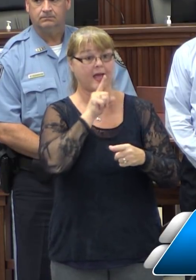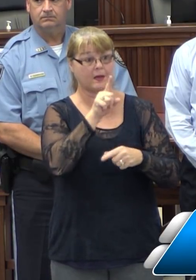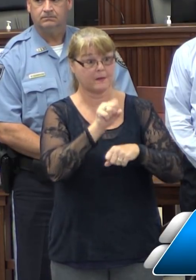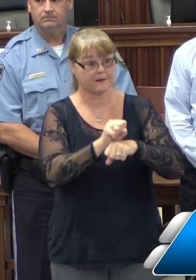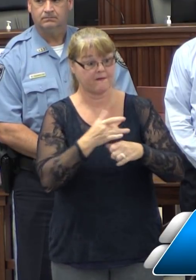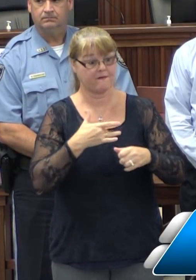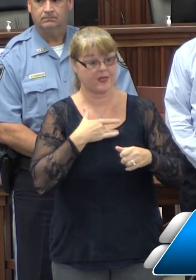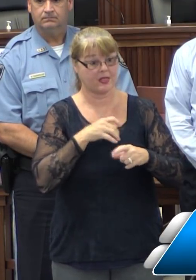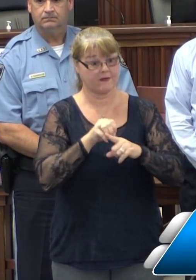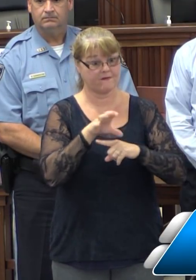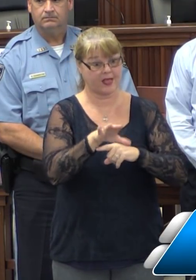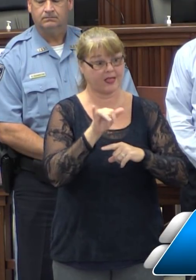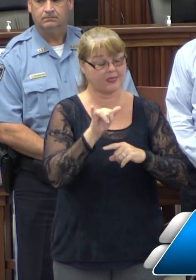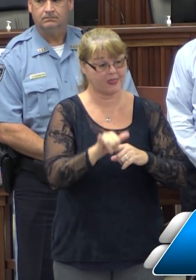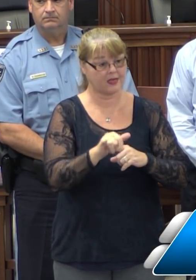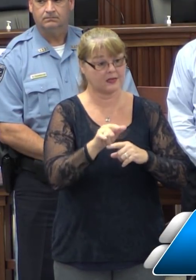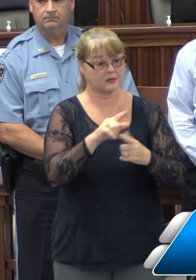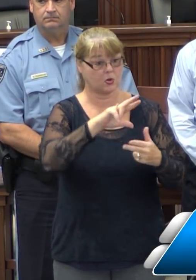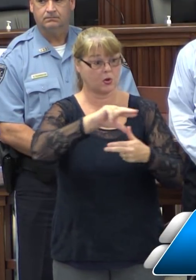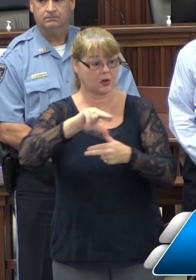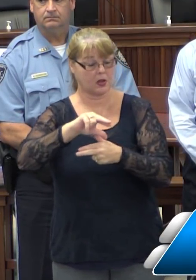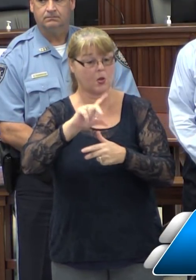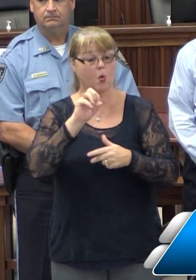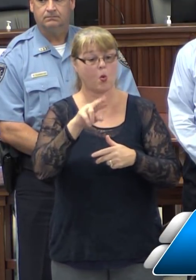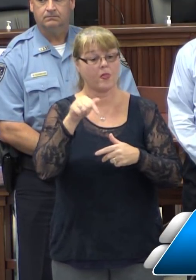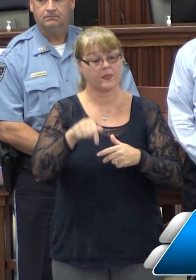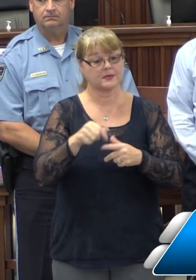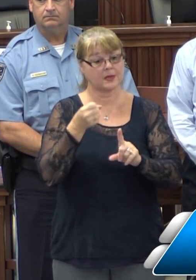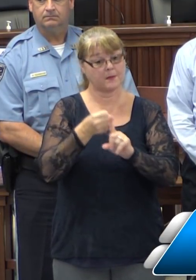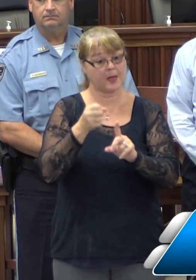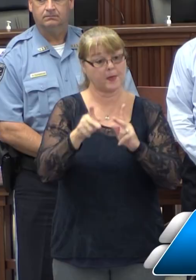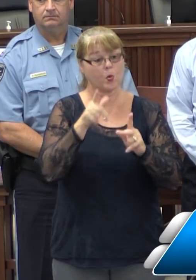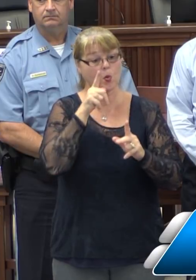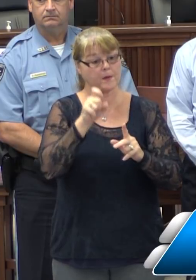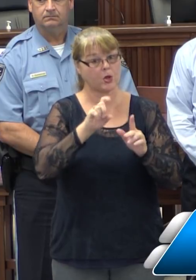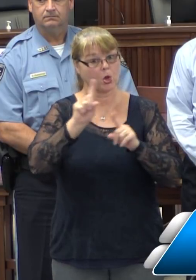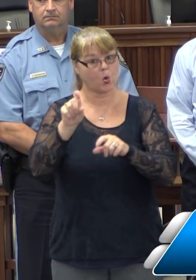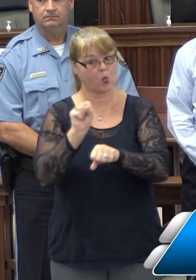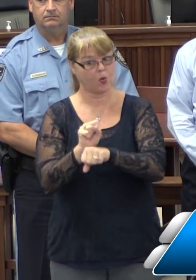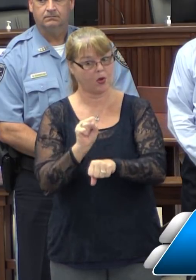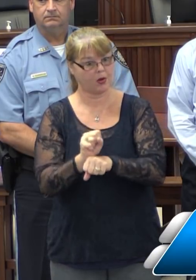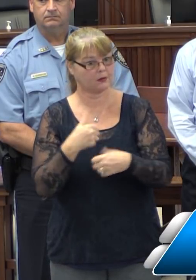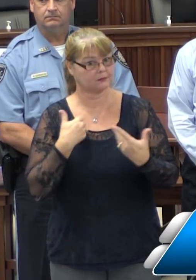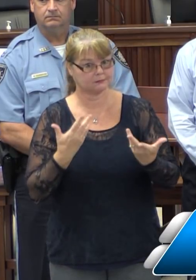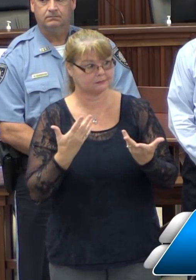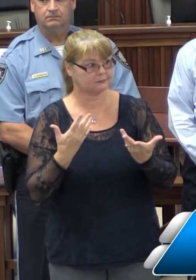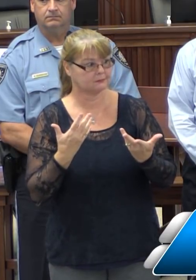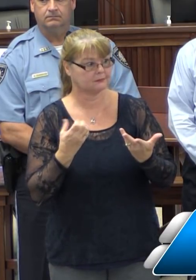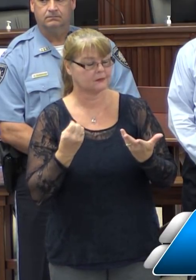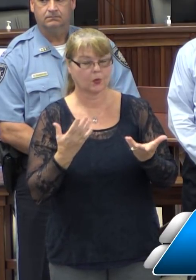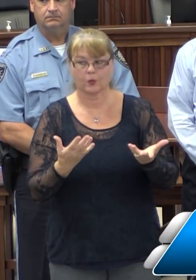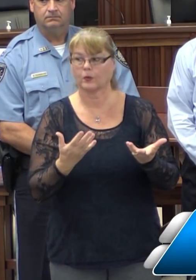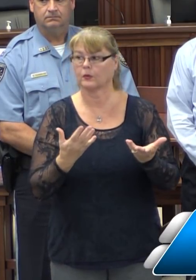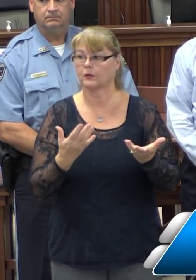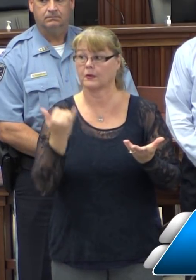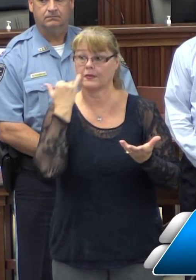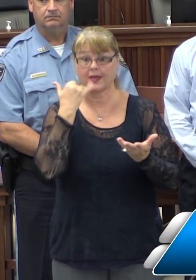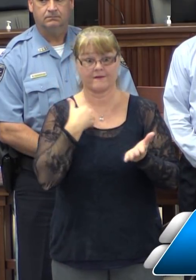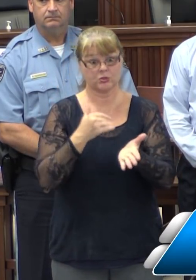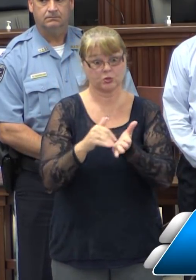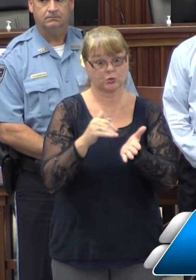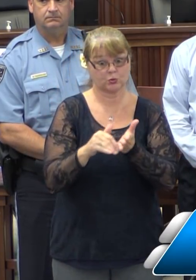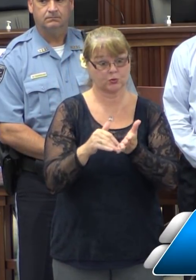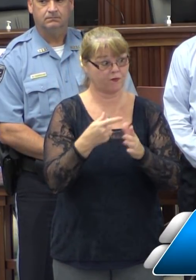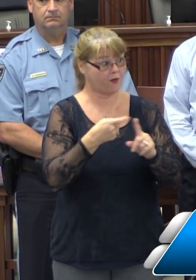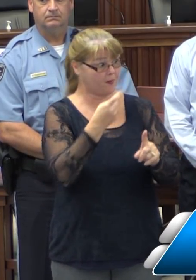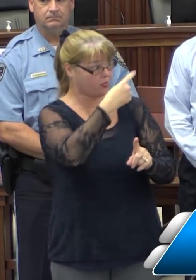the storm? And does this impact people who have to go to work? I mean, do they get an excuse from